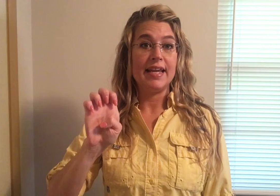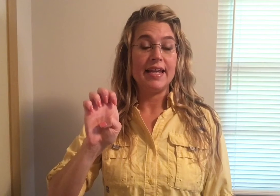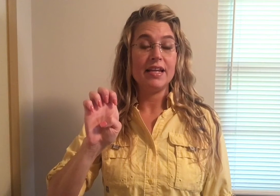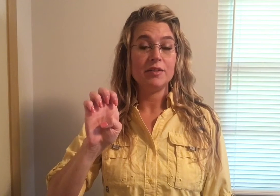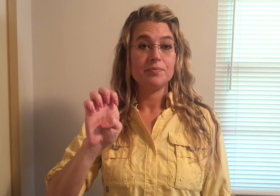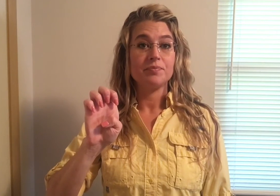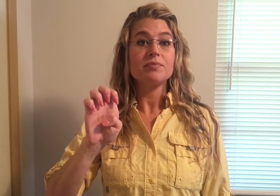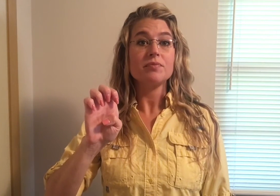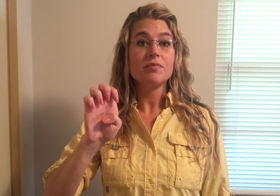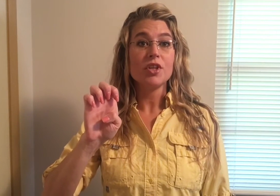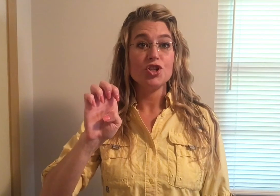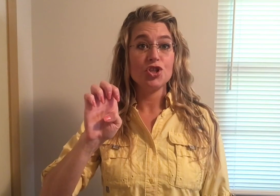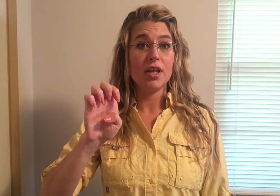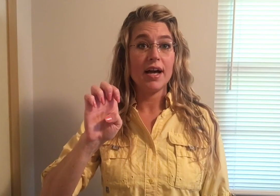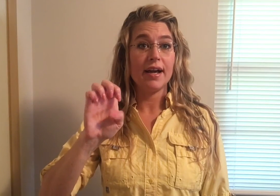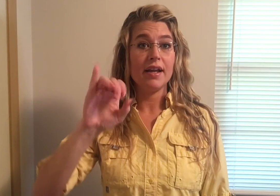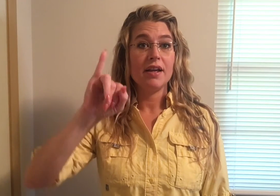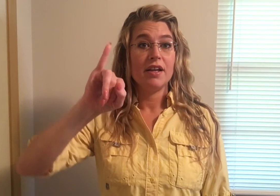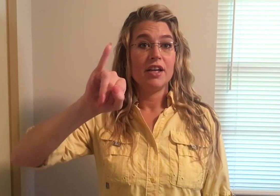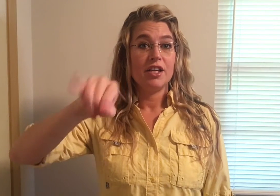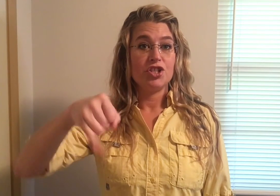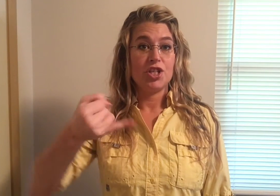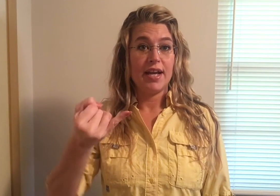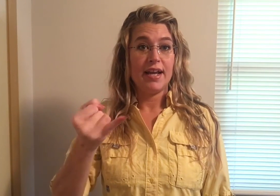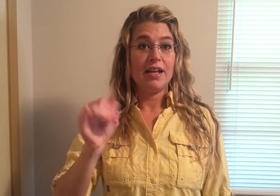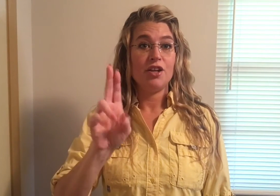J-U-N-E. July,